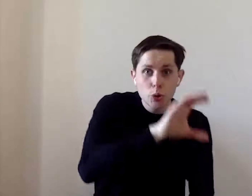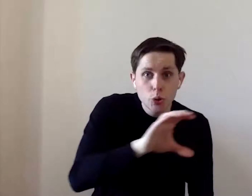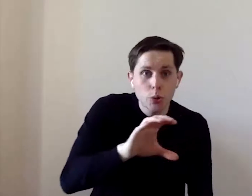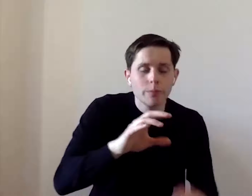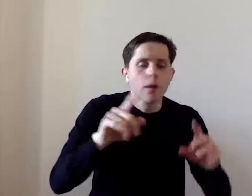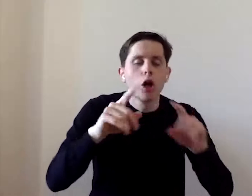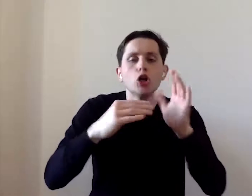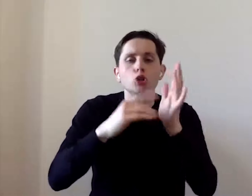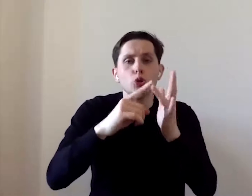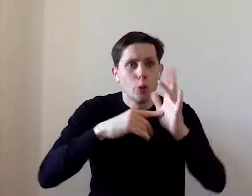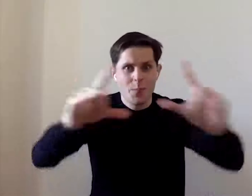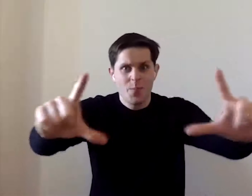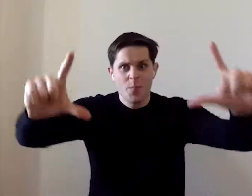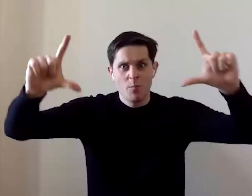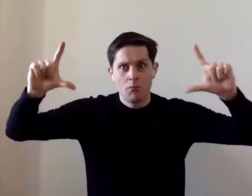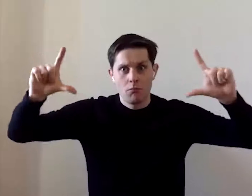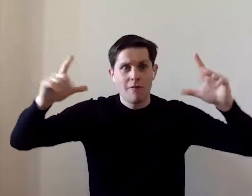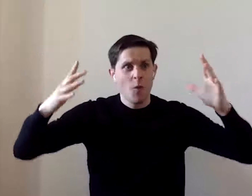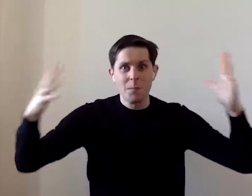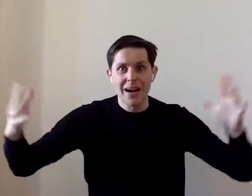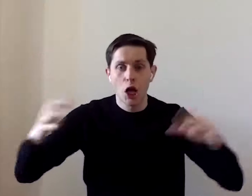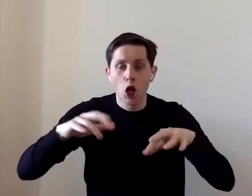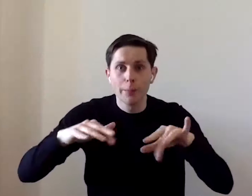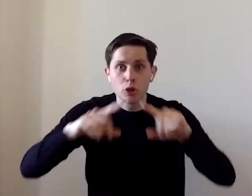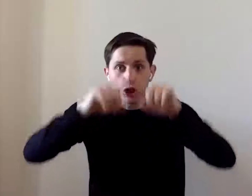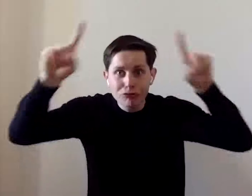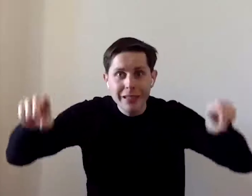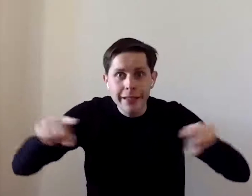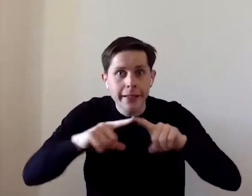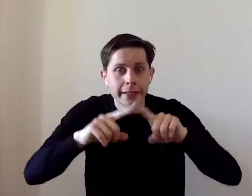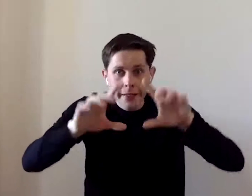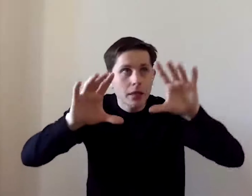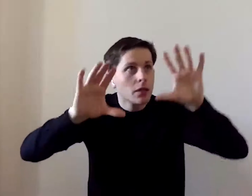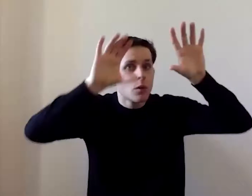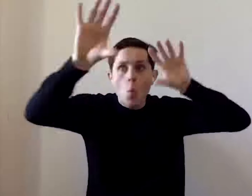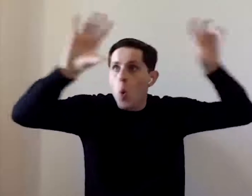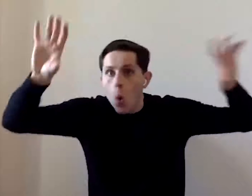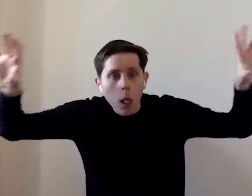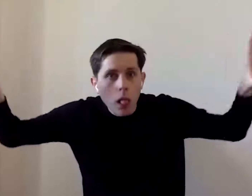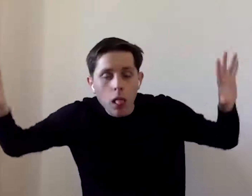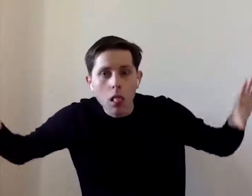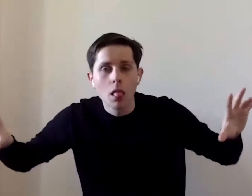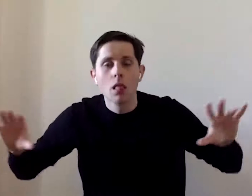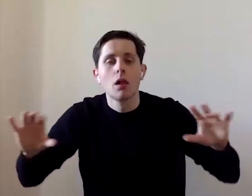strange feeling where I'd made all this work on a computer screen. I'd have everything zoomed huge so I can just about see